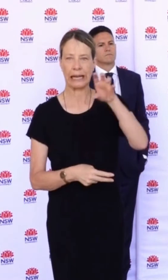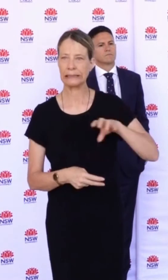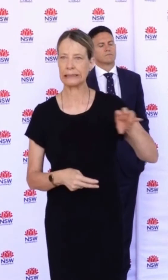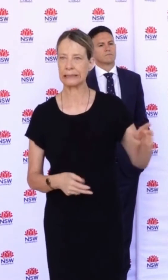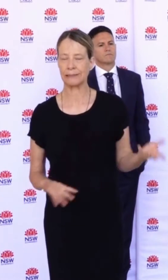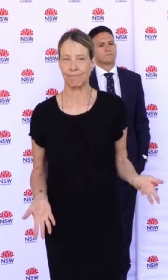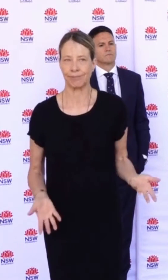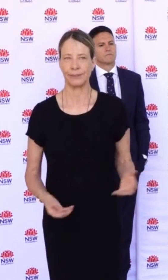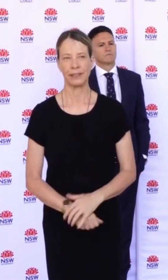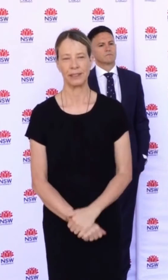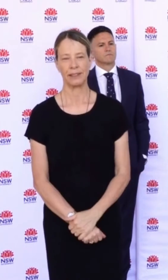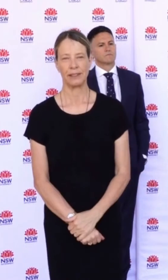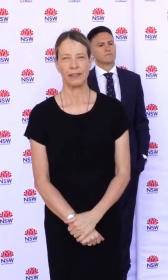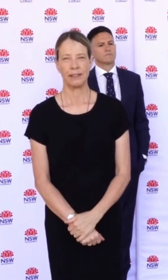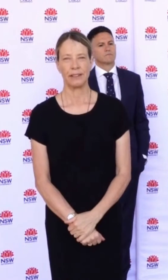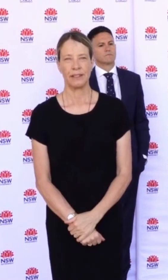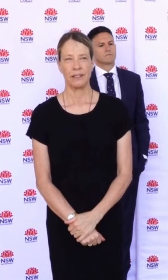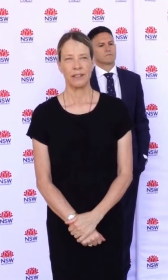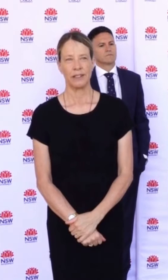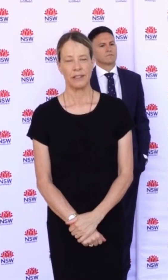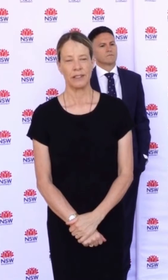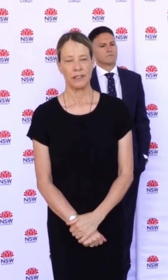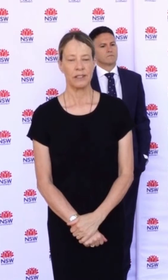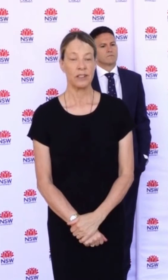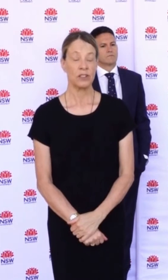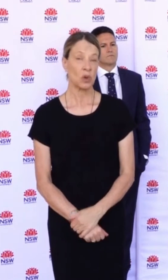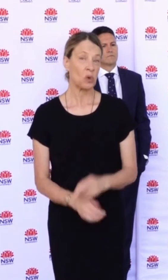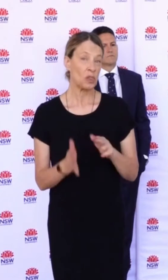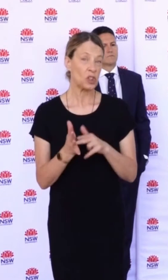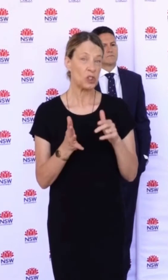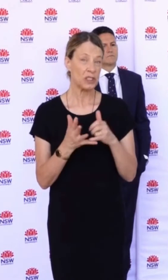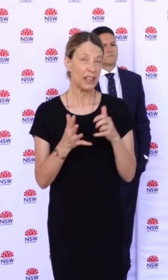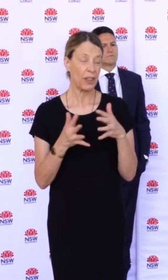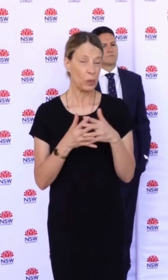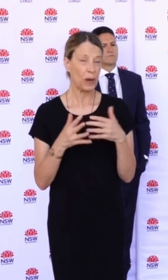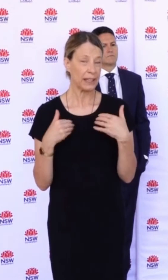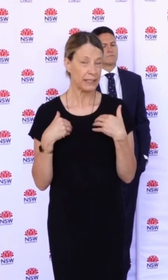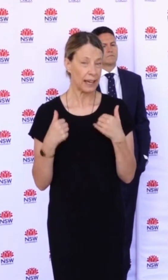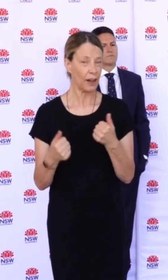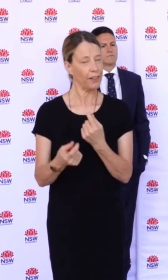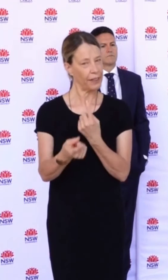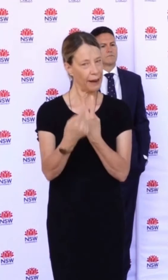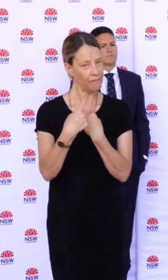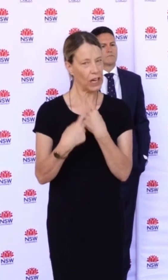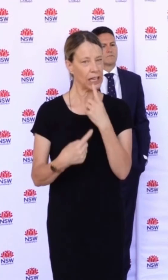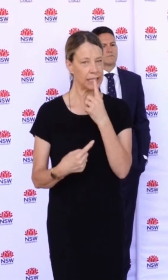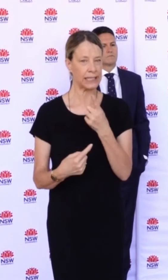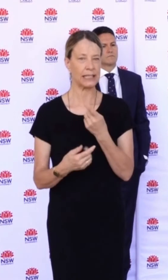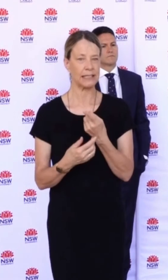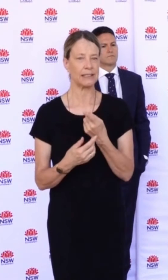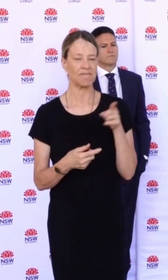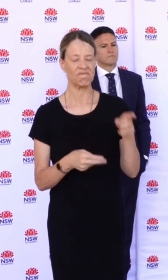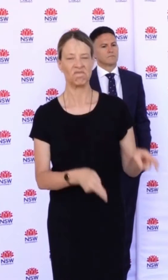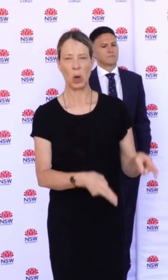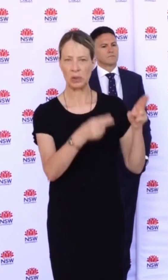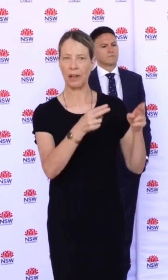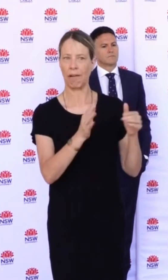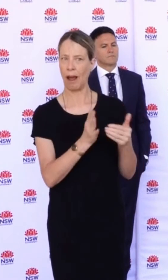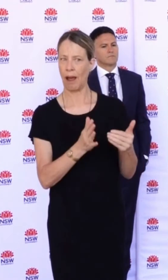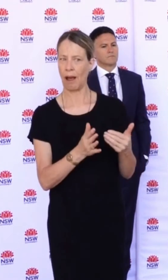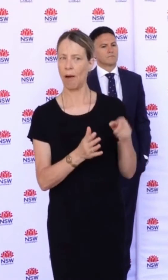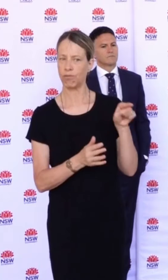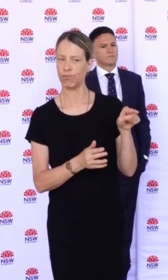There's no doubt from the public health staff's advice to the government that the current arrangements are the best possible. Having said that, the